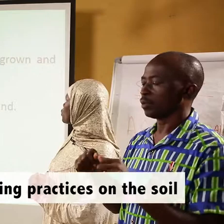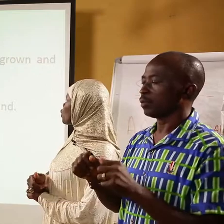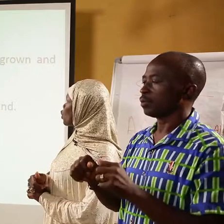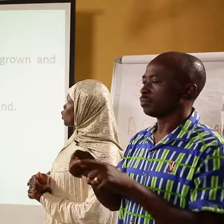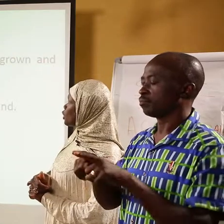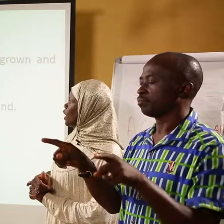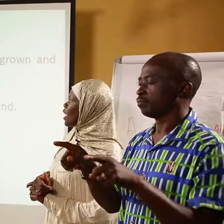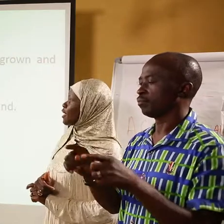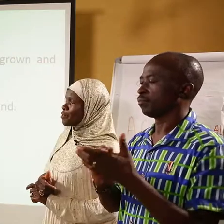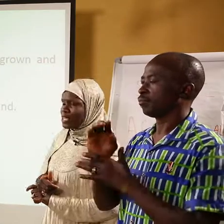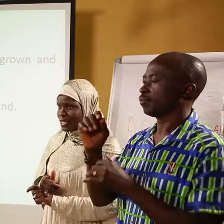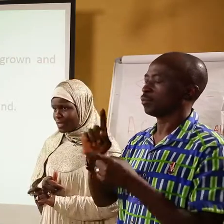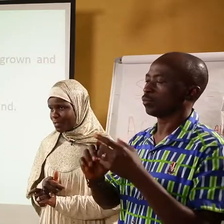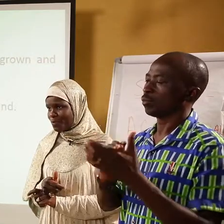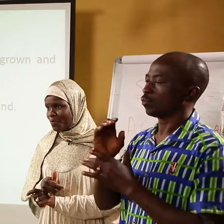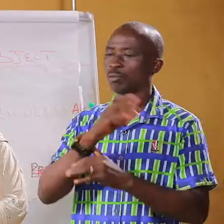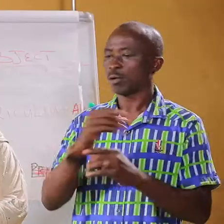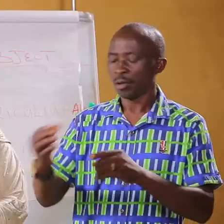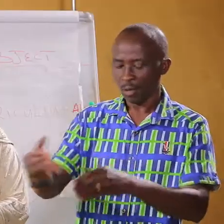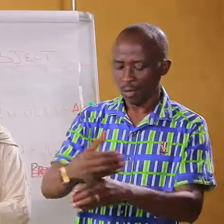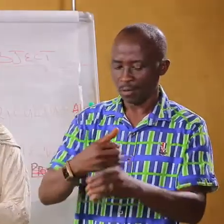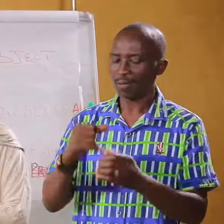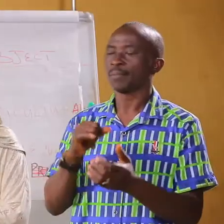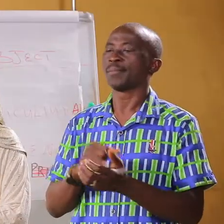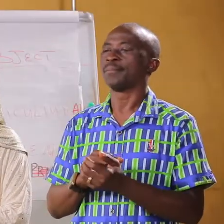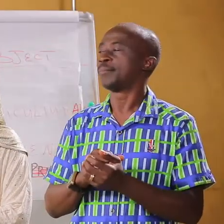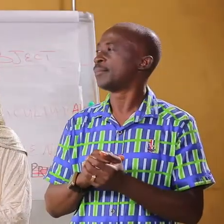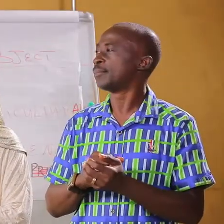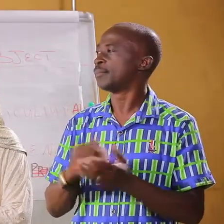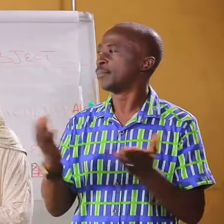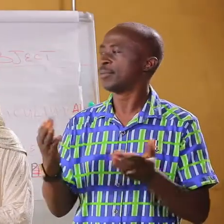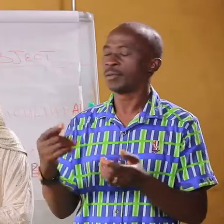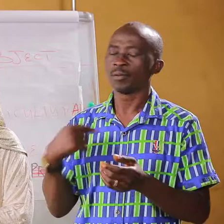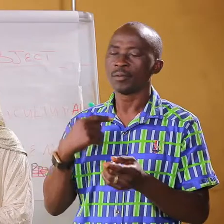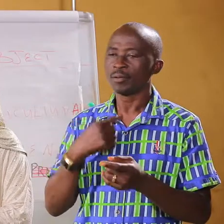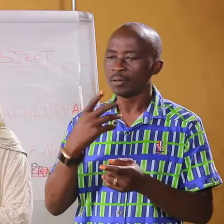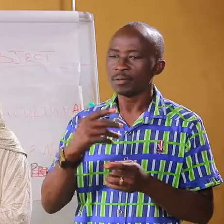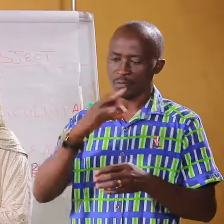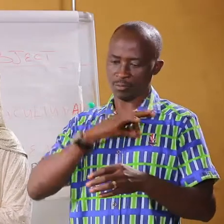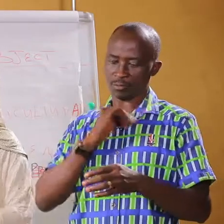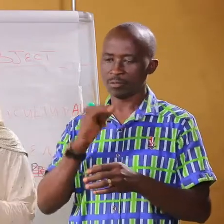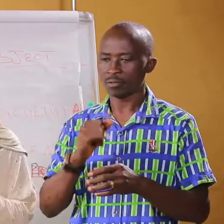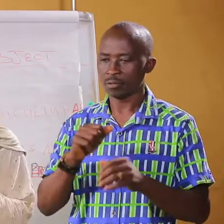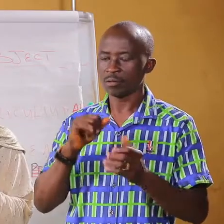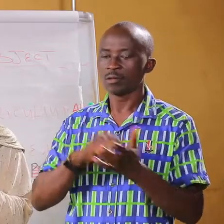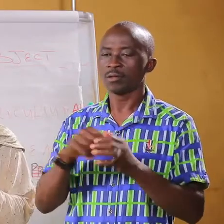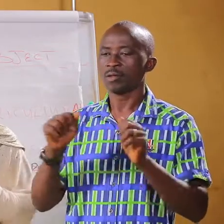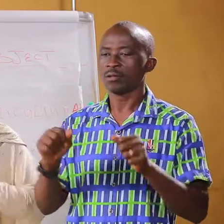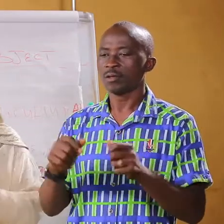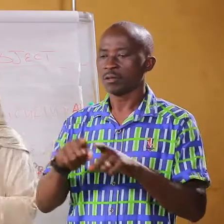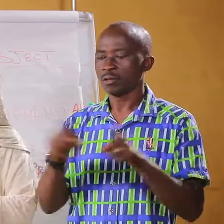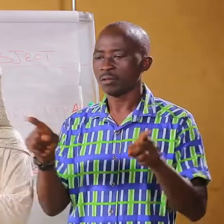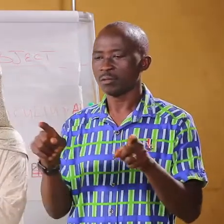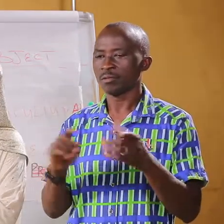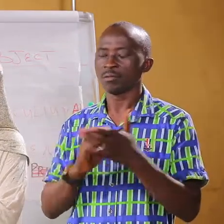crops to be grown and harvested. Here, we say the advantage is that it enables different crops. You